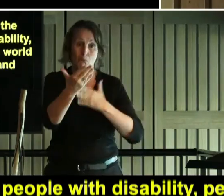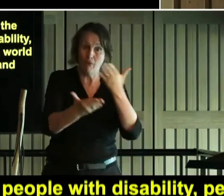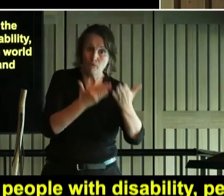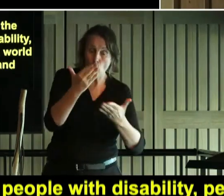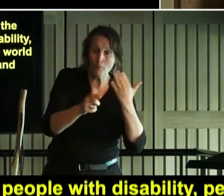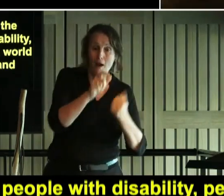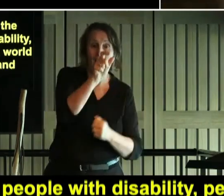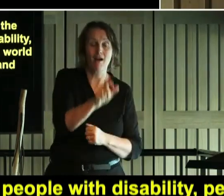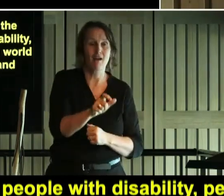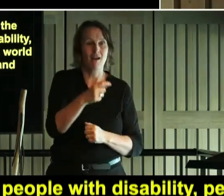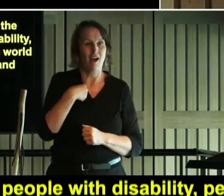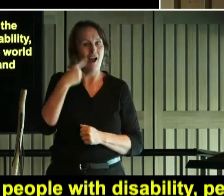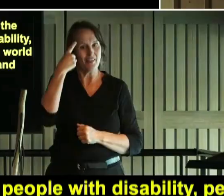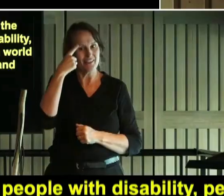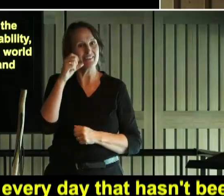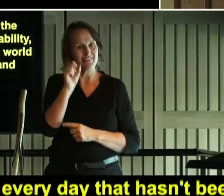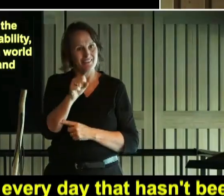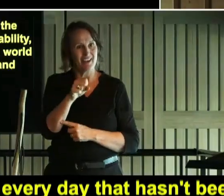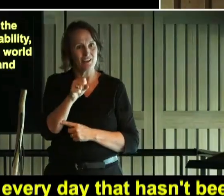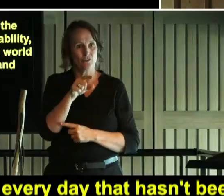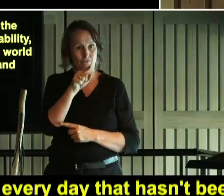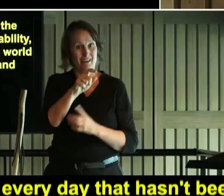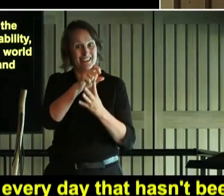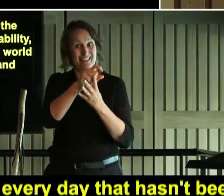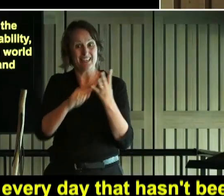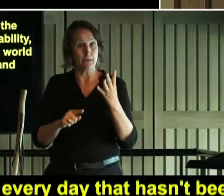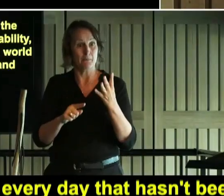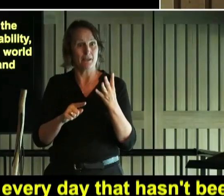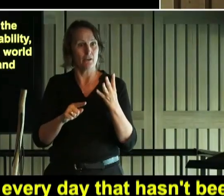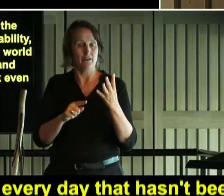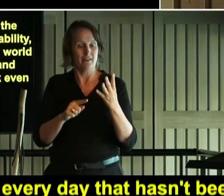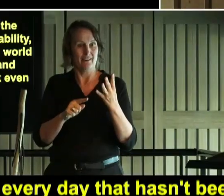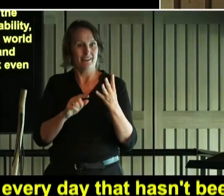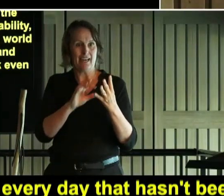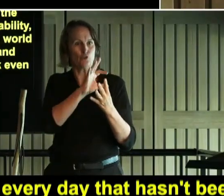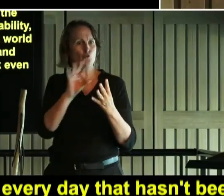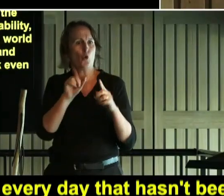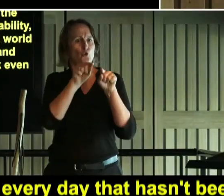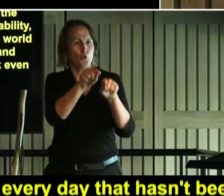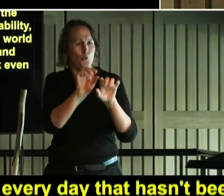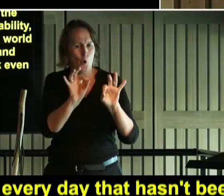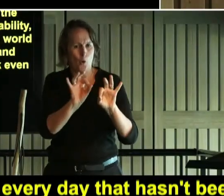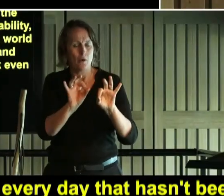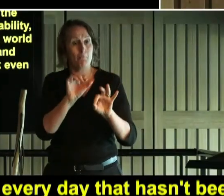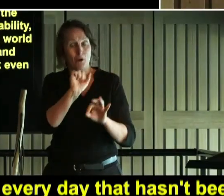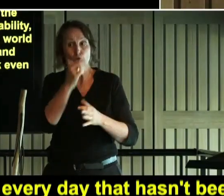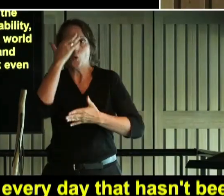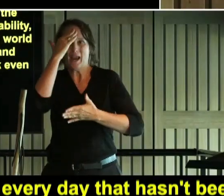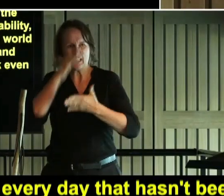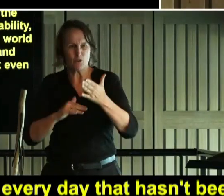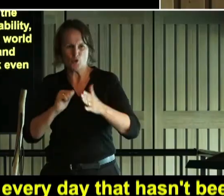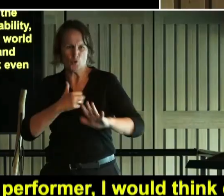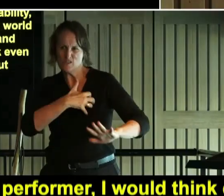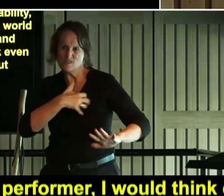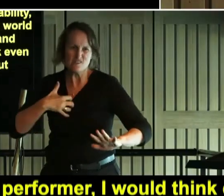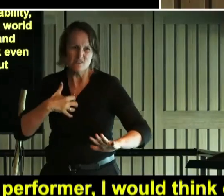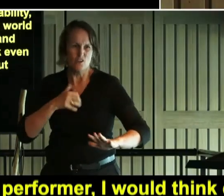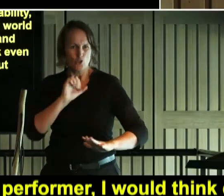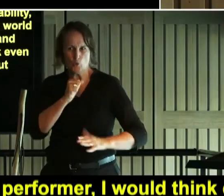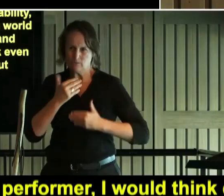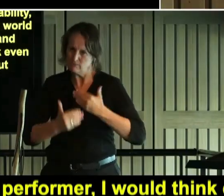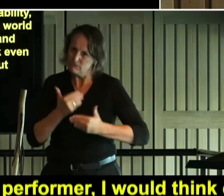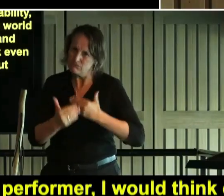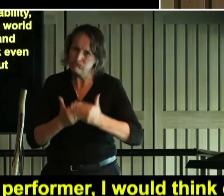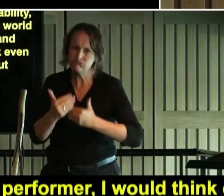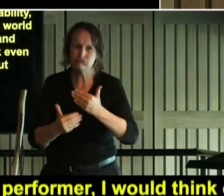performer, I think even though your disability doesn't define you, but your experience, your tenacity and your ability to